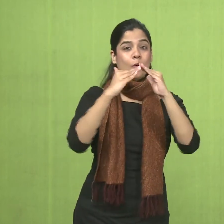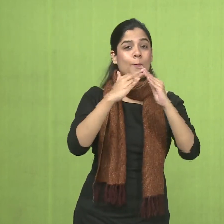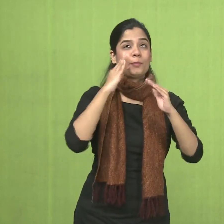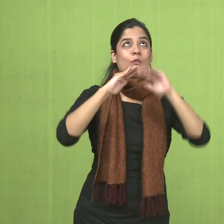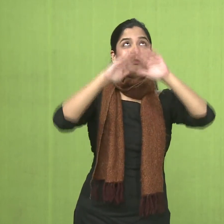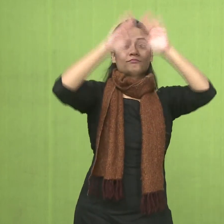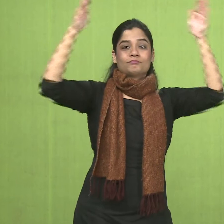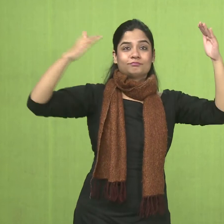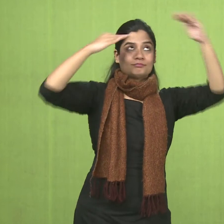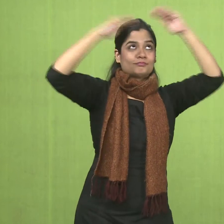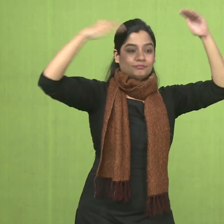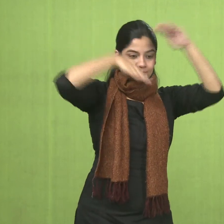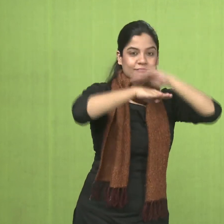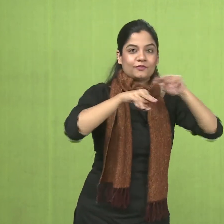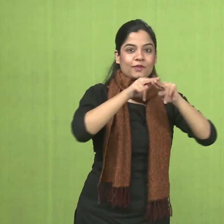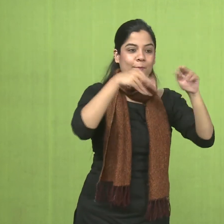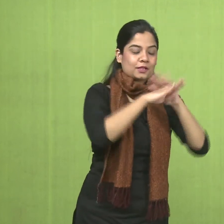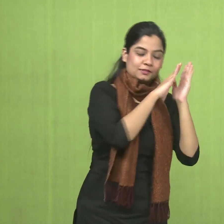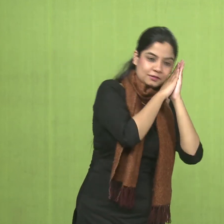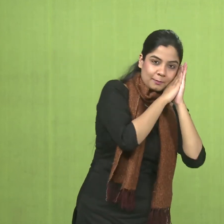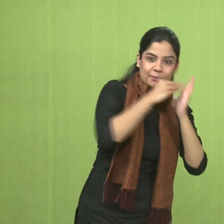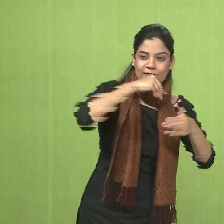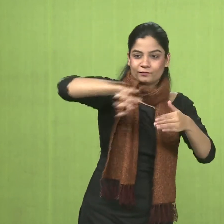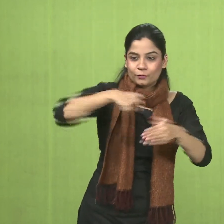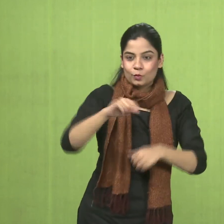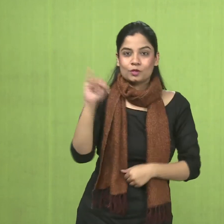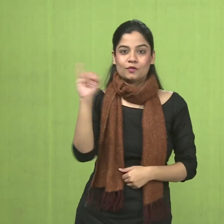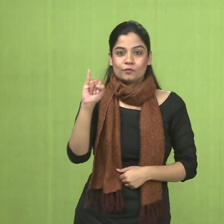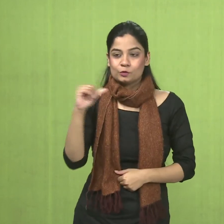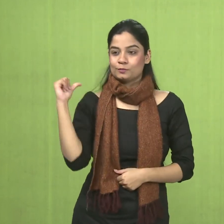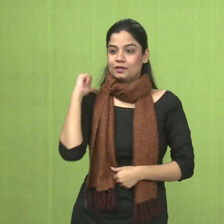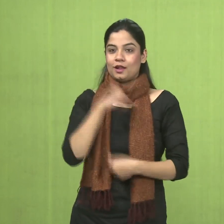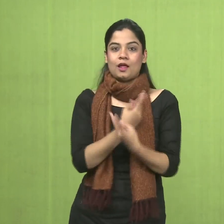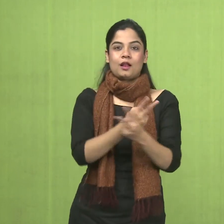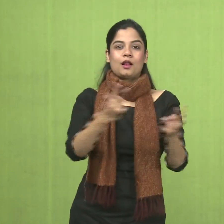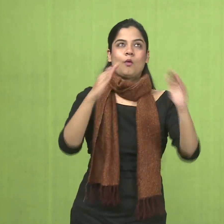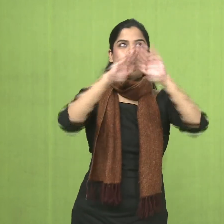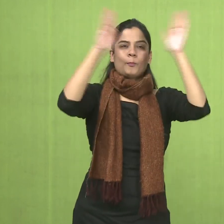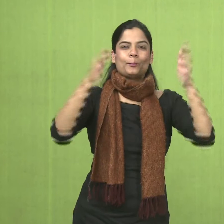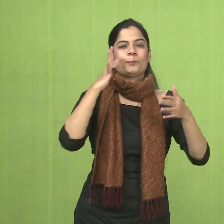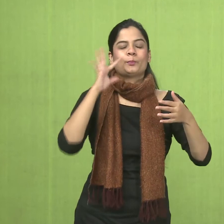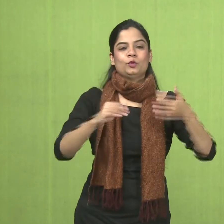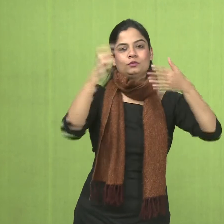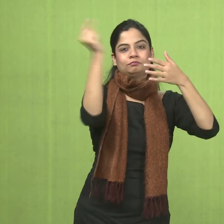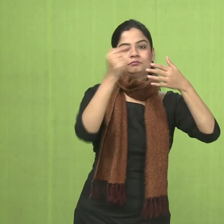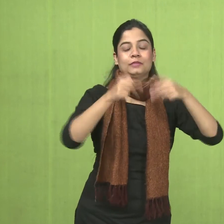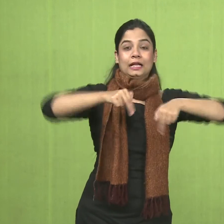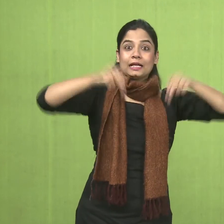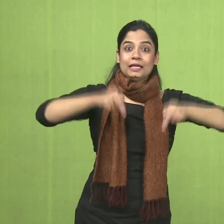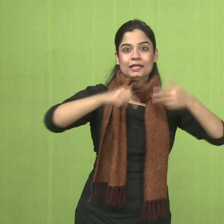most important of all, shelter, where everyone sleeps, takes a bath, goes to the washroom and does every possible thing